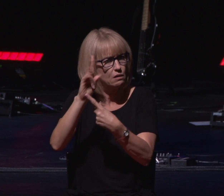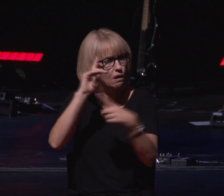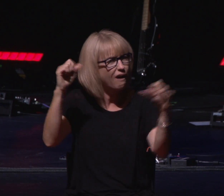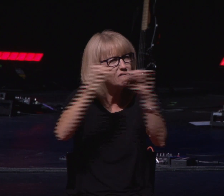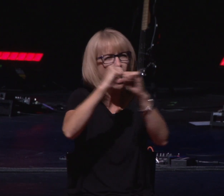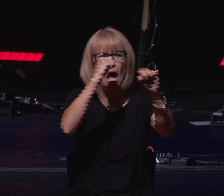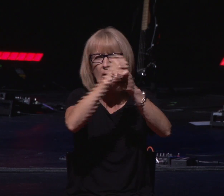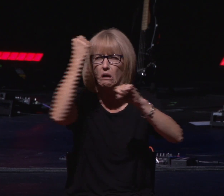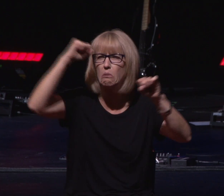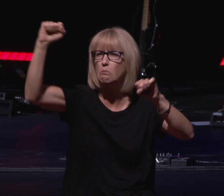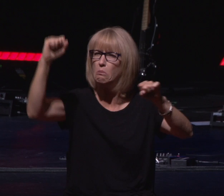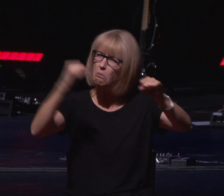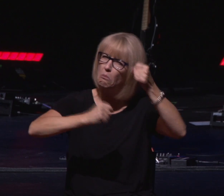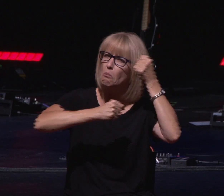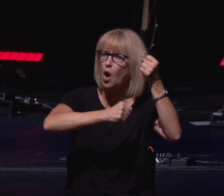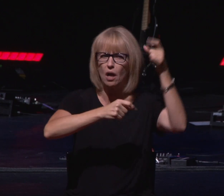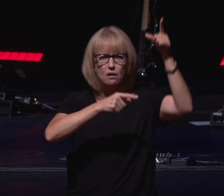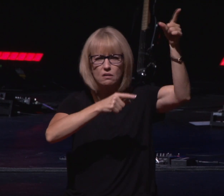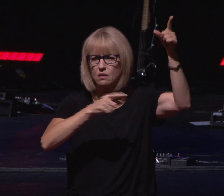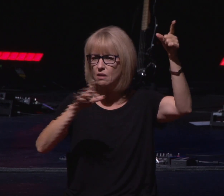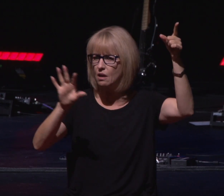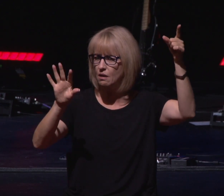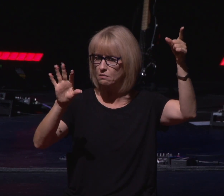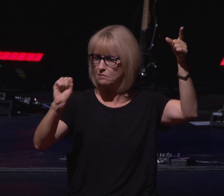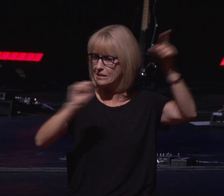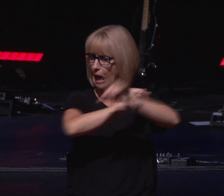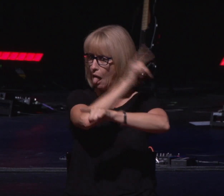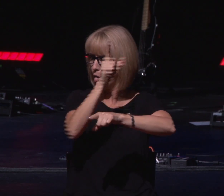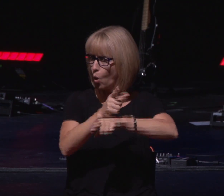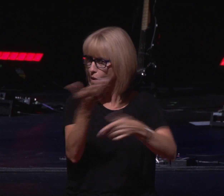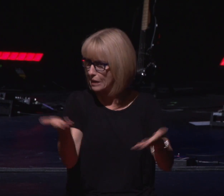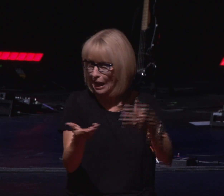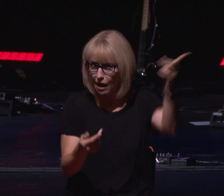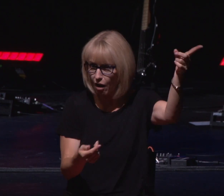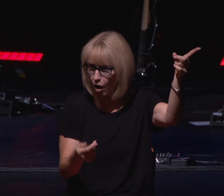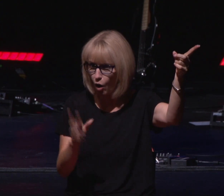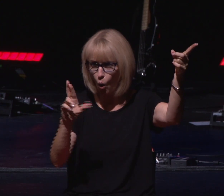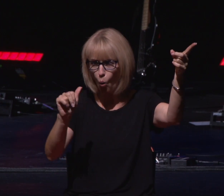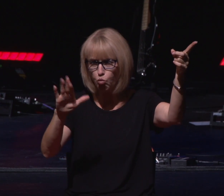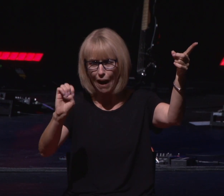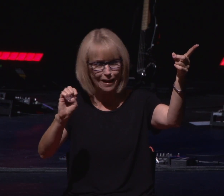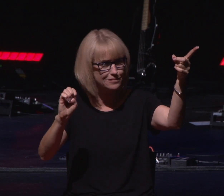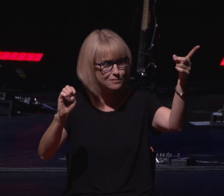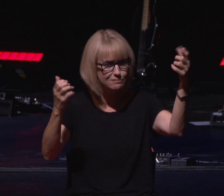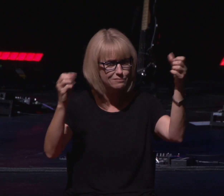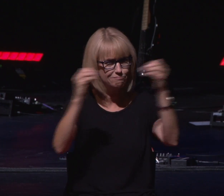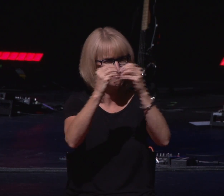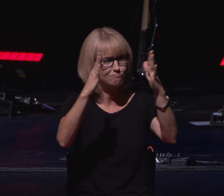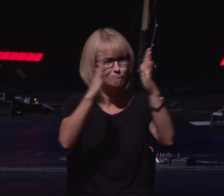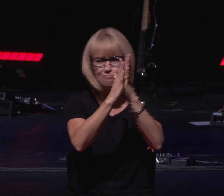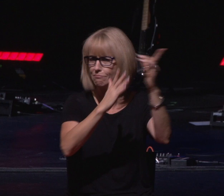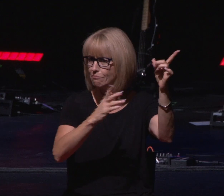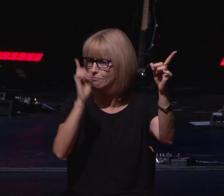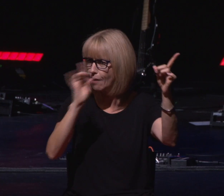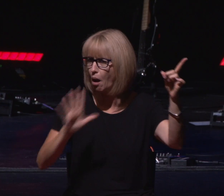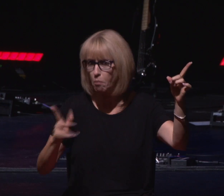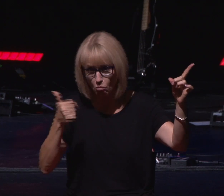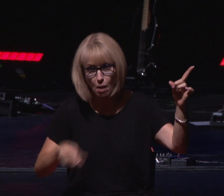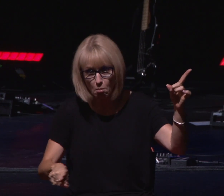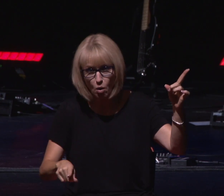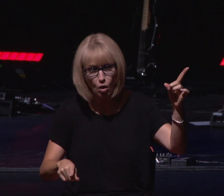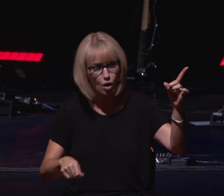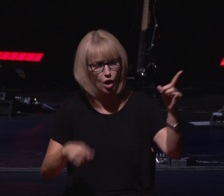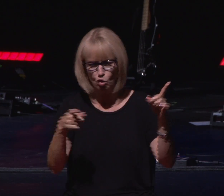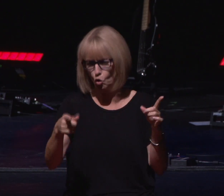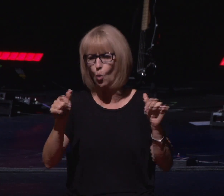all of a sudden, St. Louis becomes international news as a focus of racial division. And you can say whatever you want about